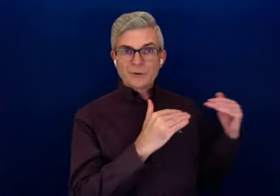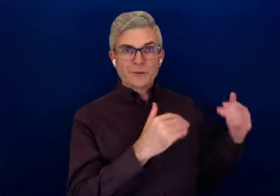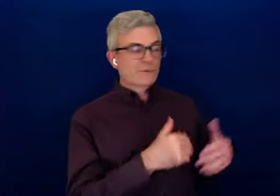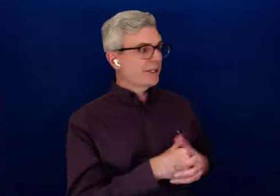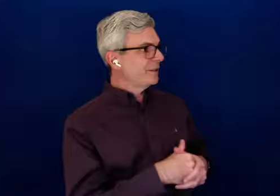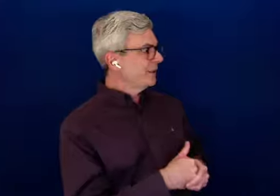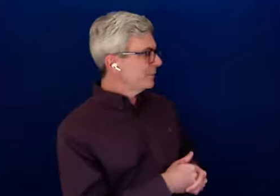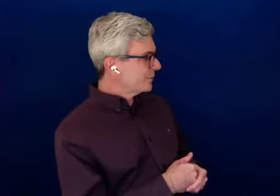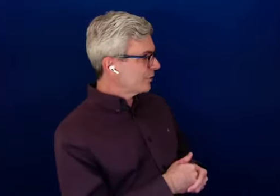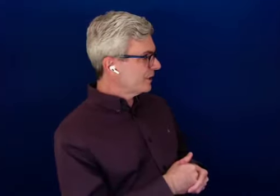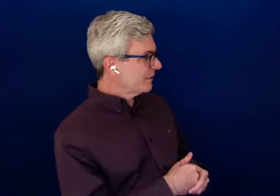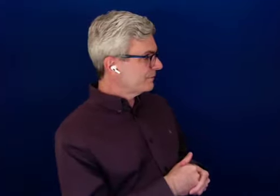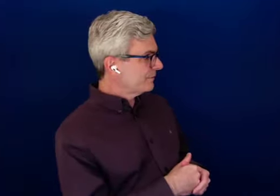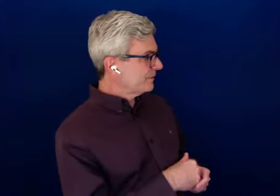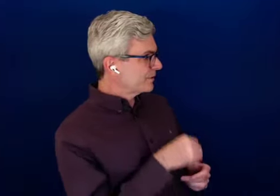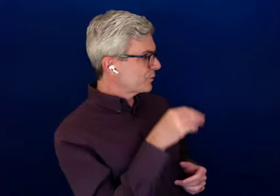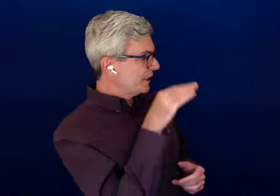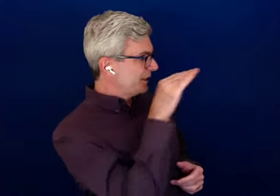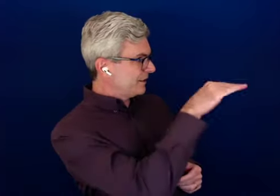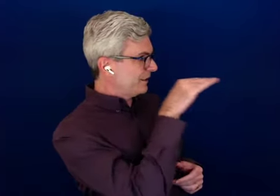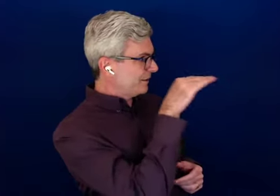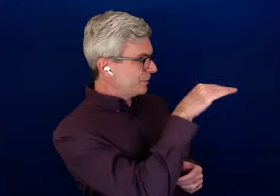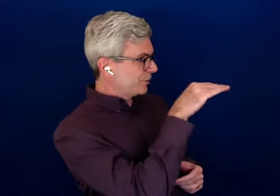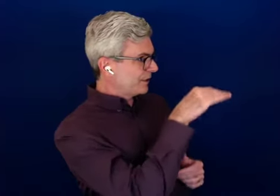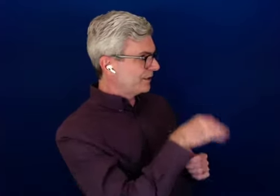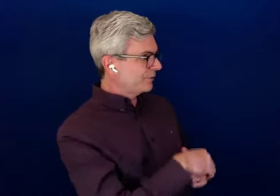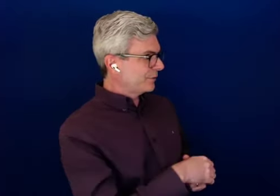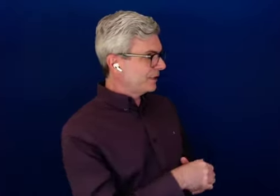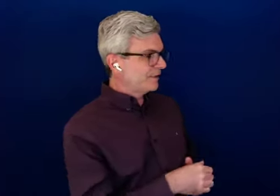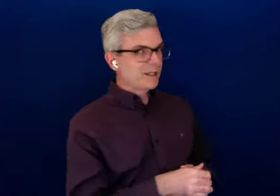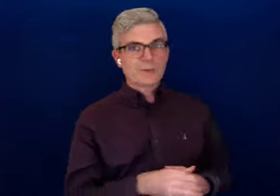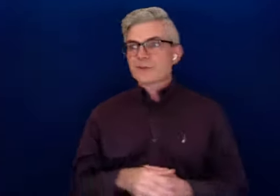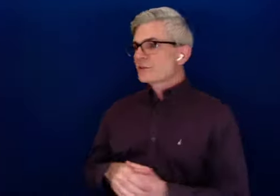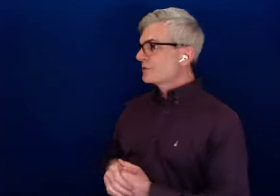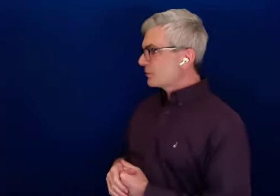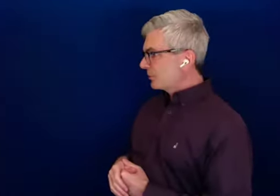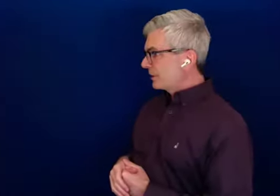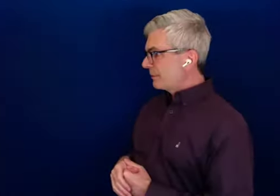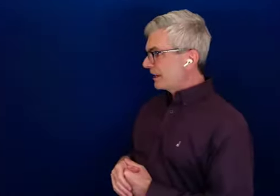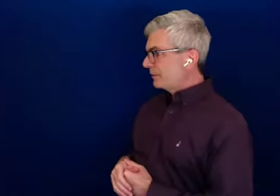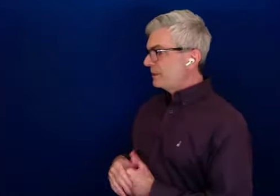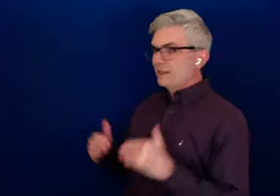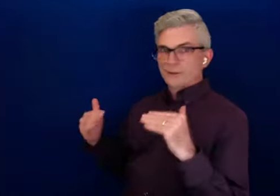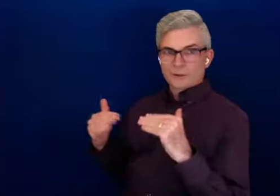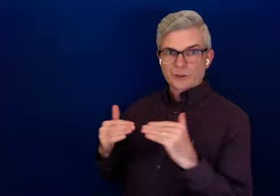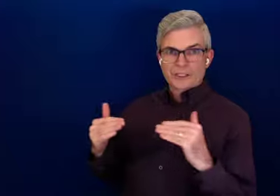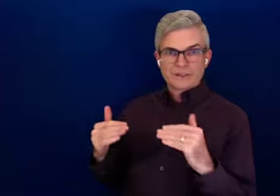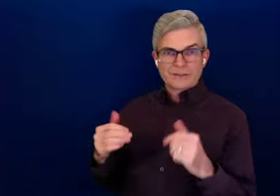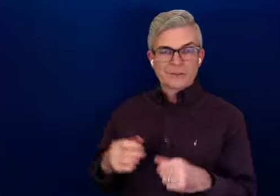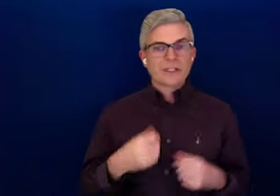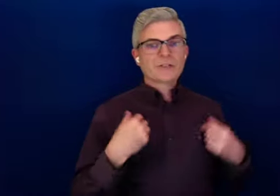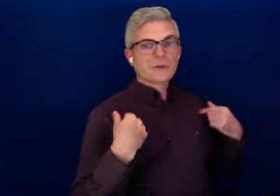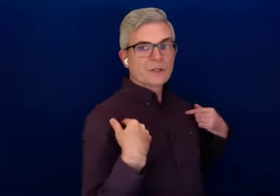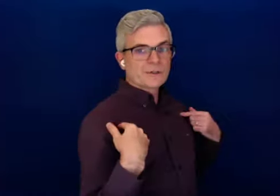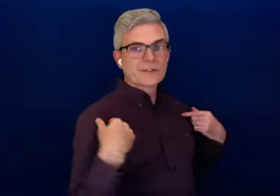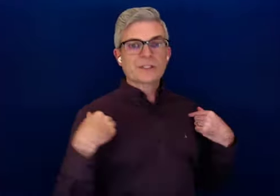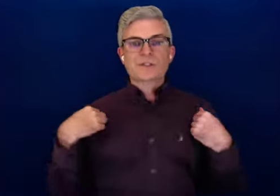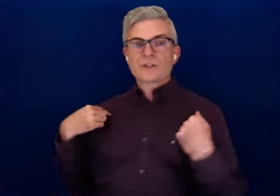or a friend, and I'm turning this way and I'm looking level, and that person's turning back at me and they're looking level. So there's this